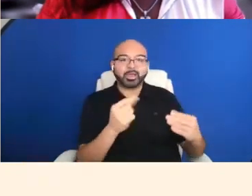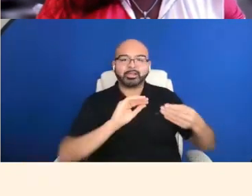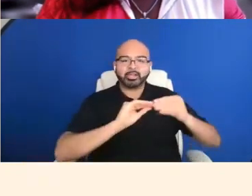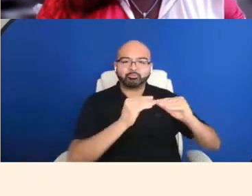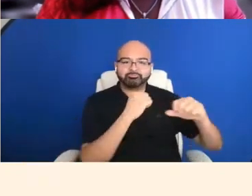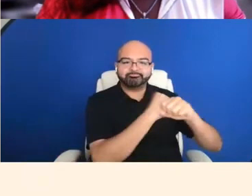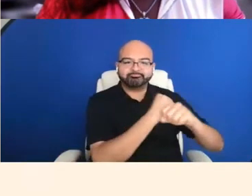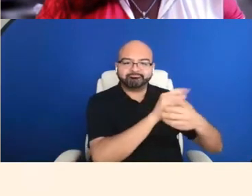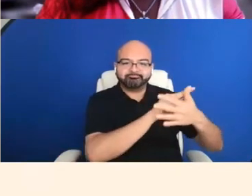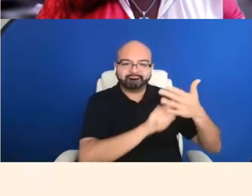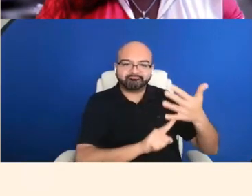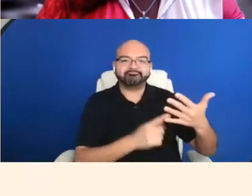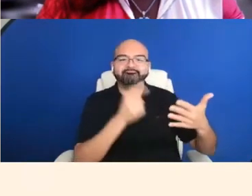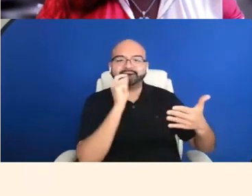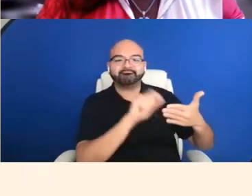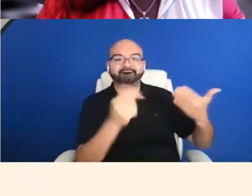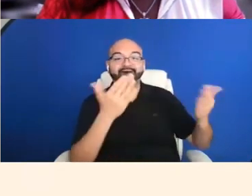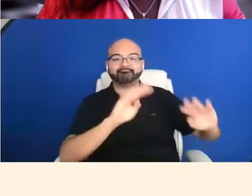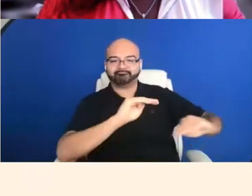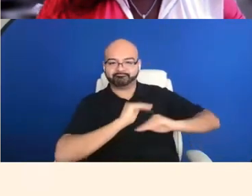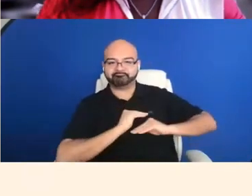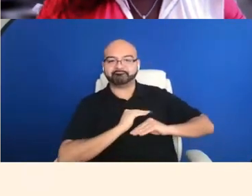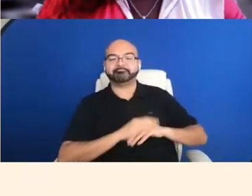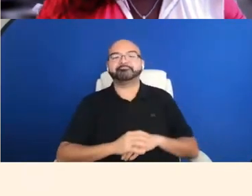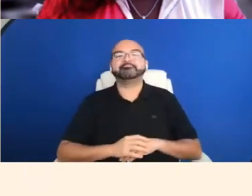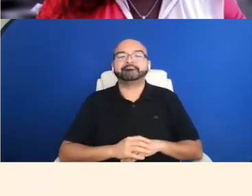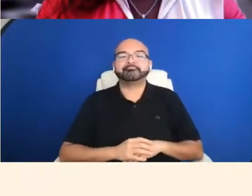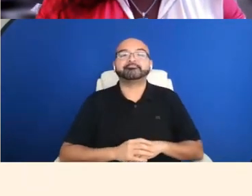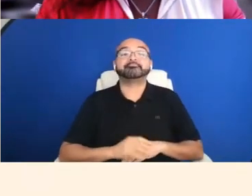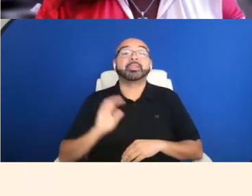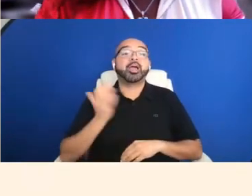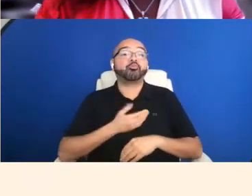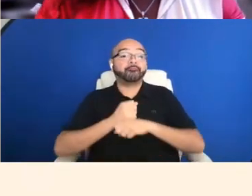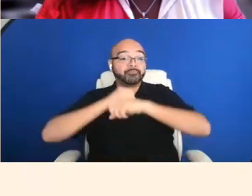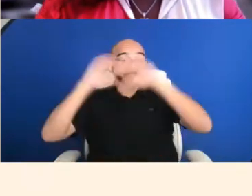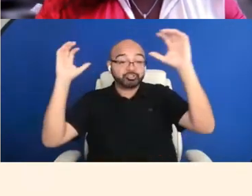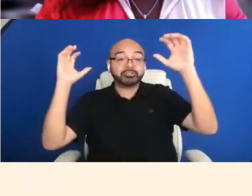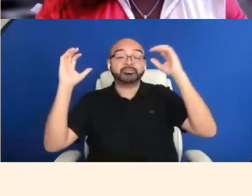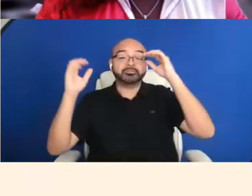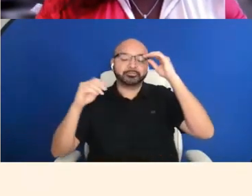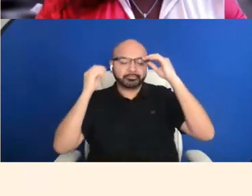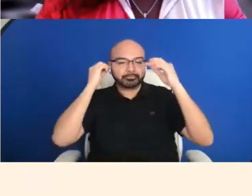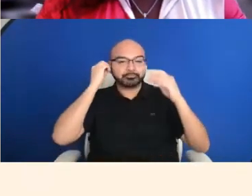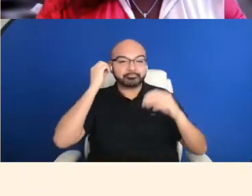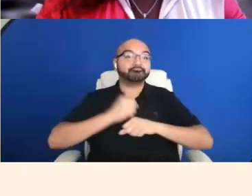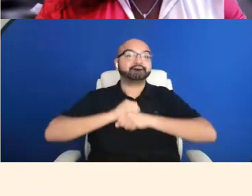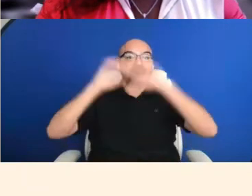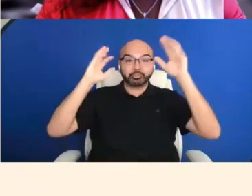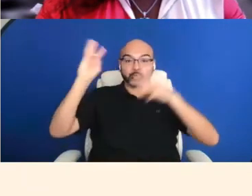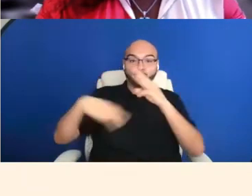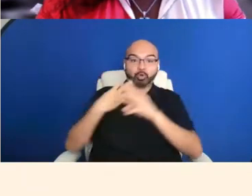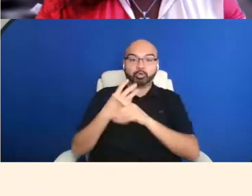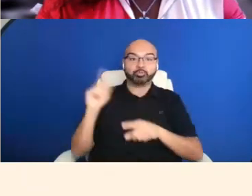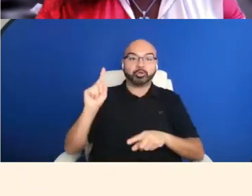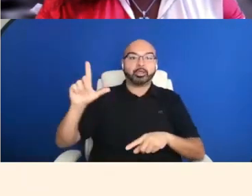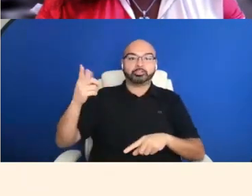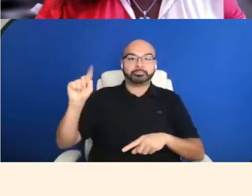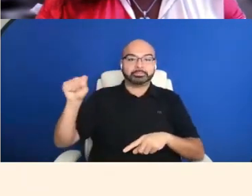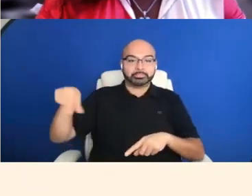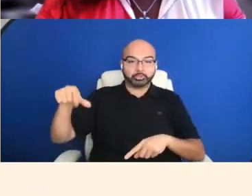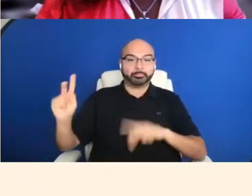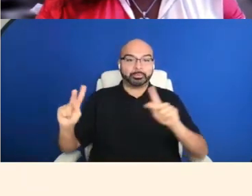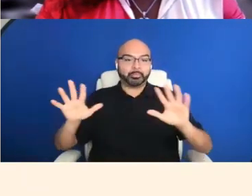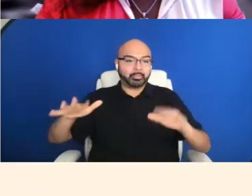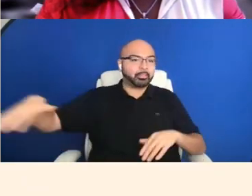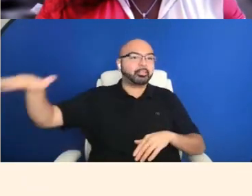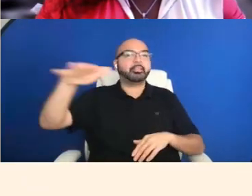Aya's vision was to envision a world in which all LGBTQ people not only